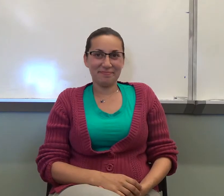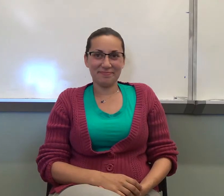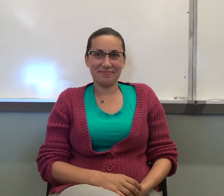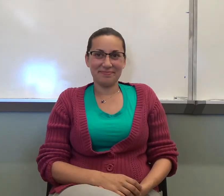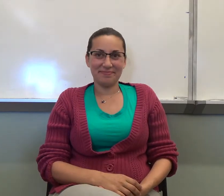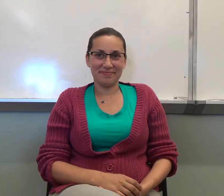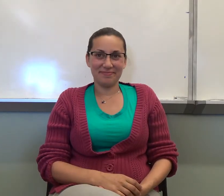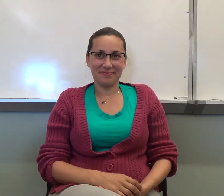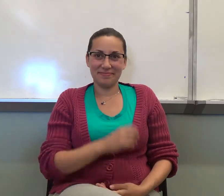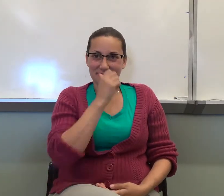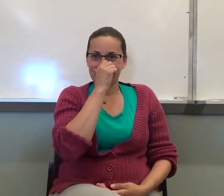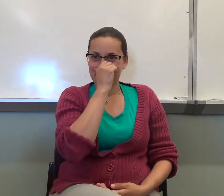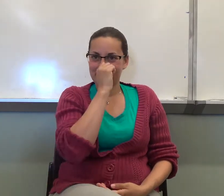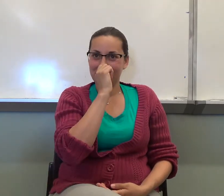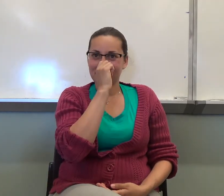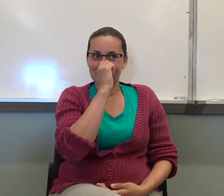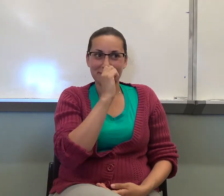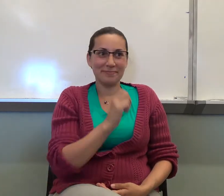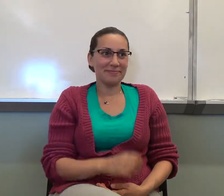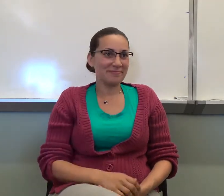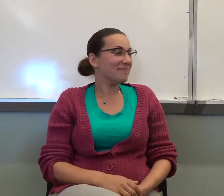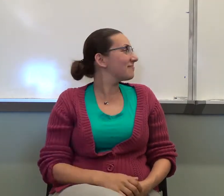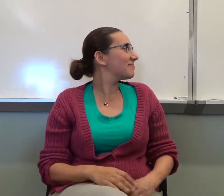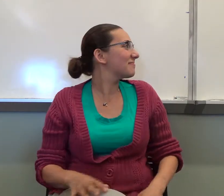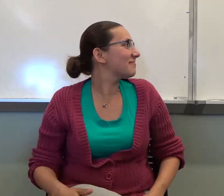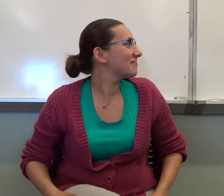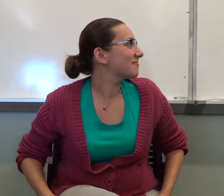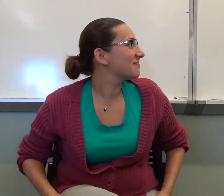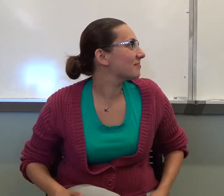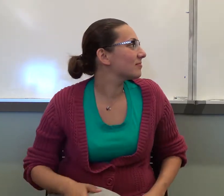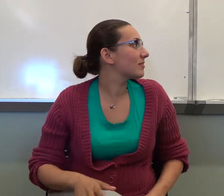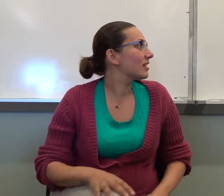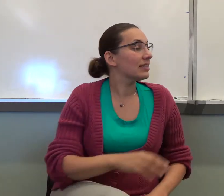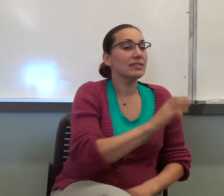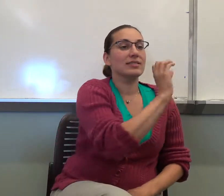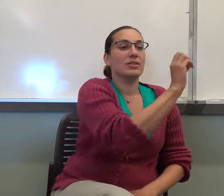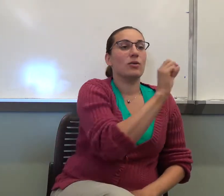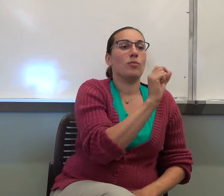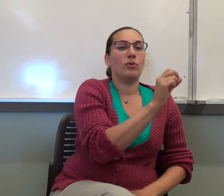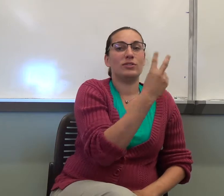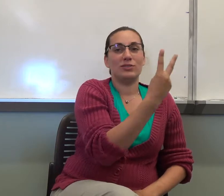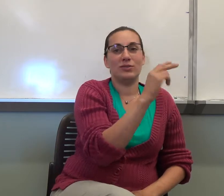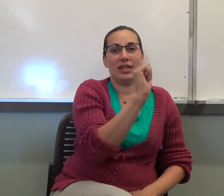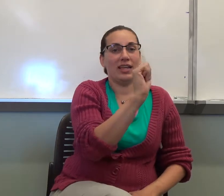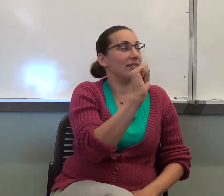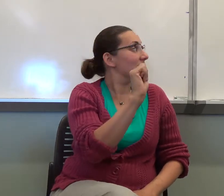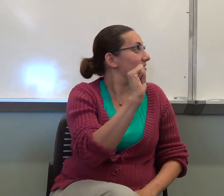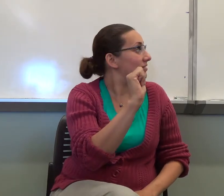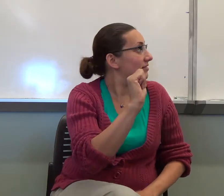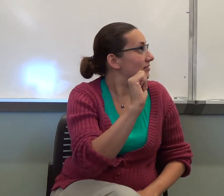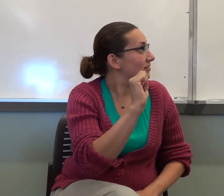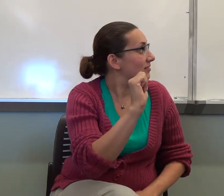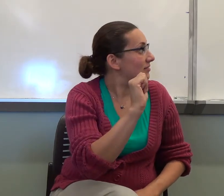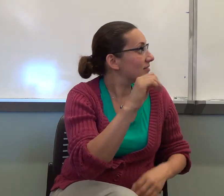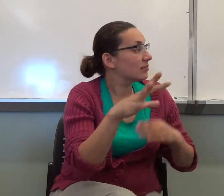0.2A minus 1.4 plus 1.4A minus 6B